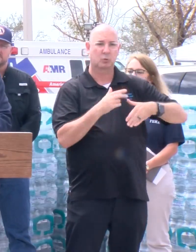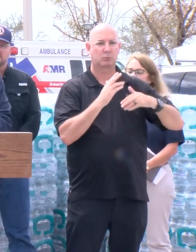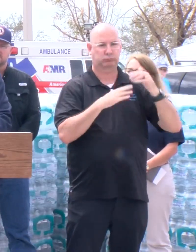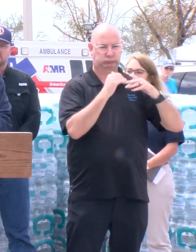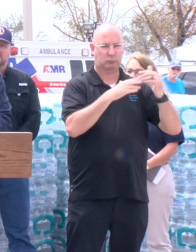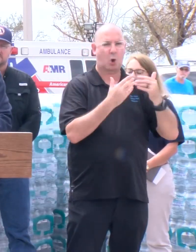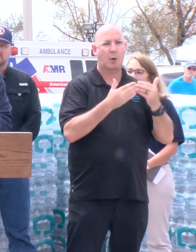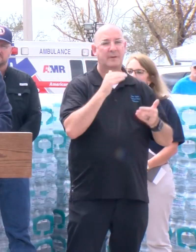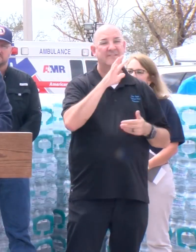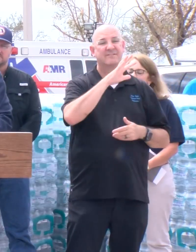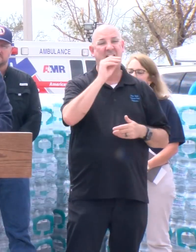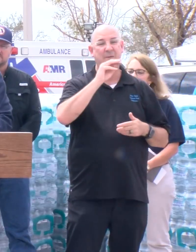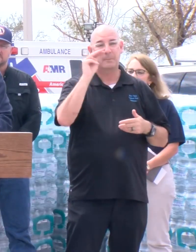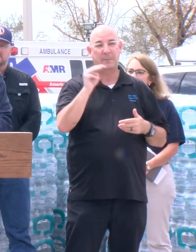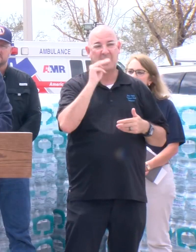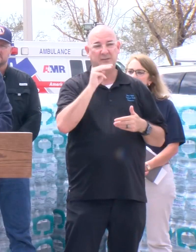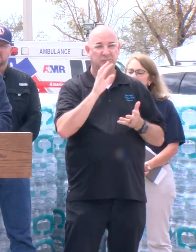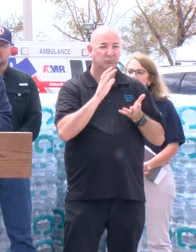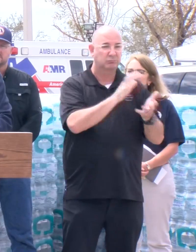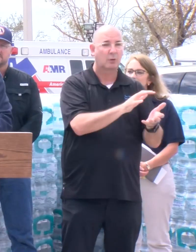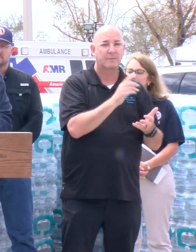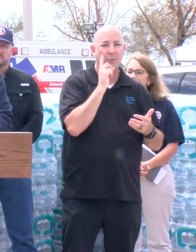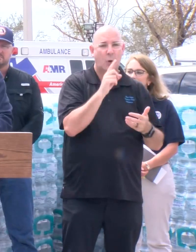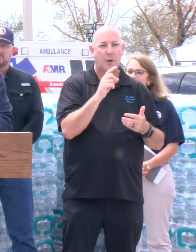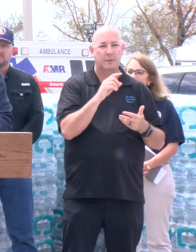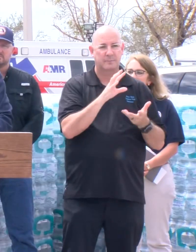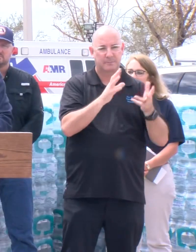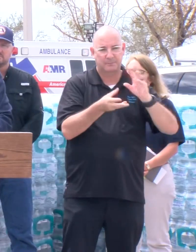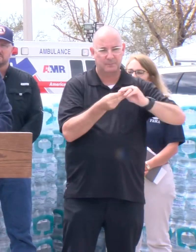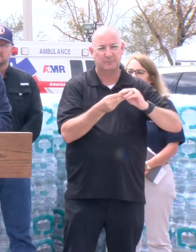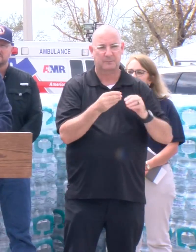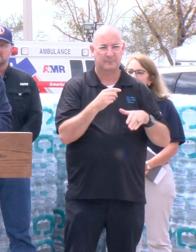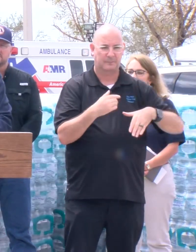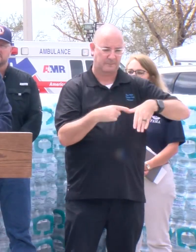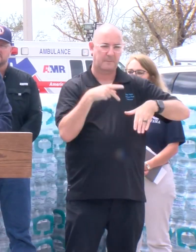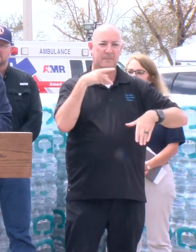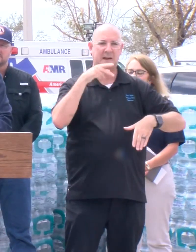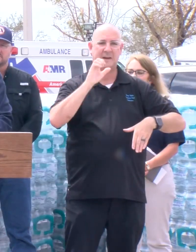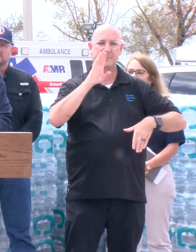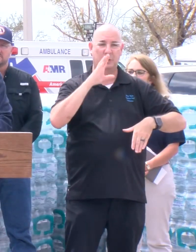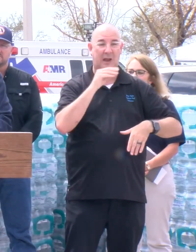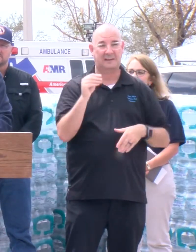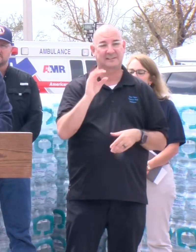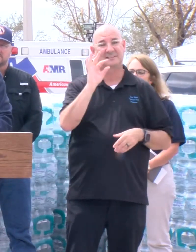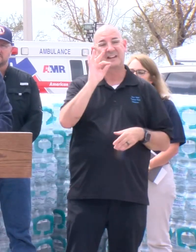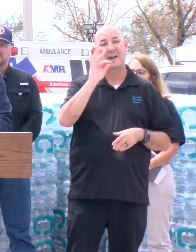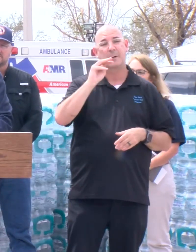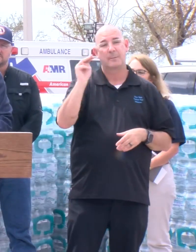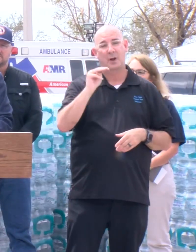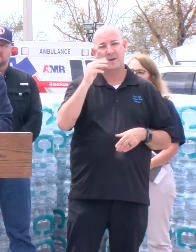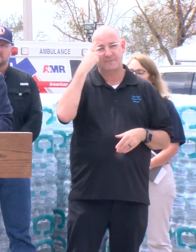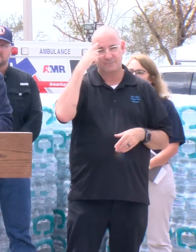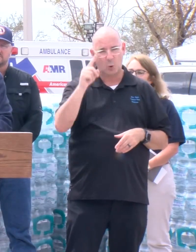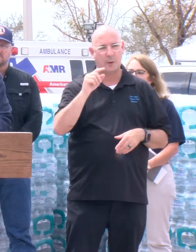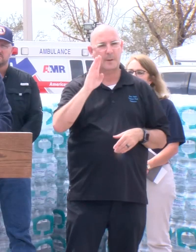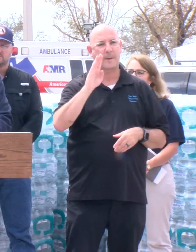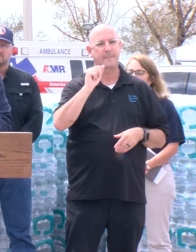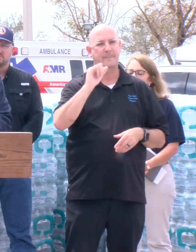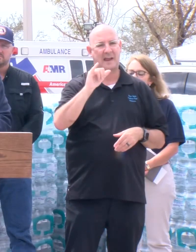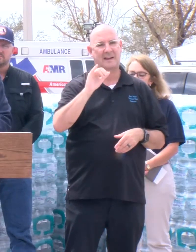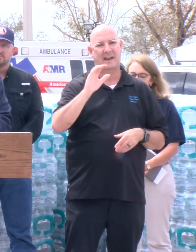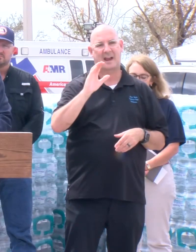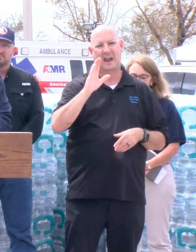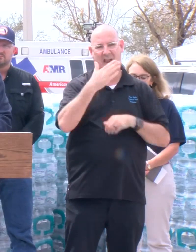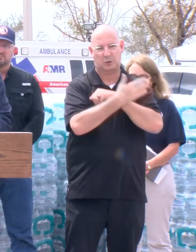City, $9 million for Bay County, $8.9 million for Mariana, $7.3 million for